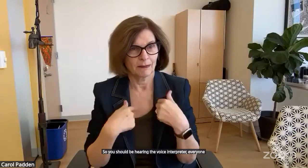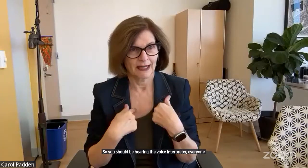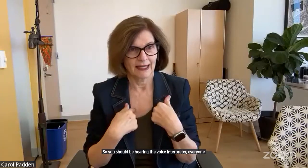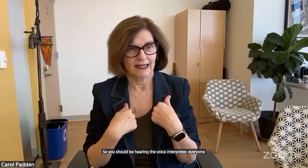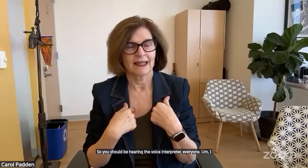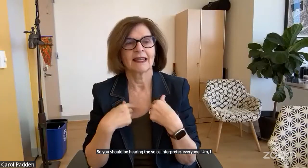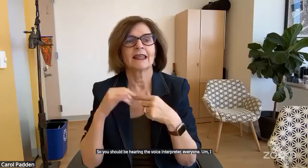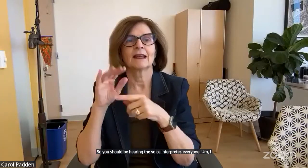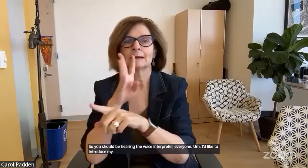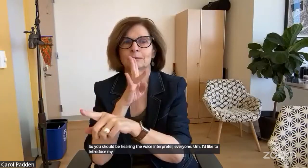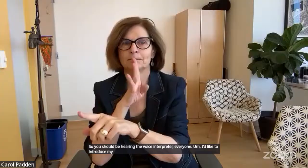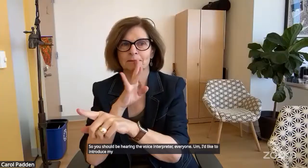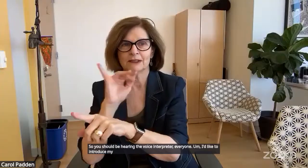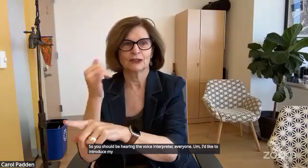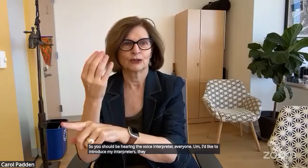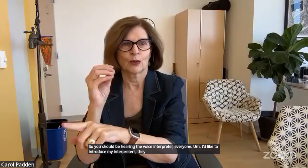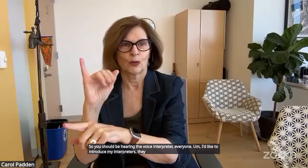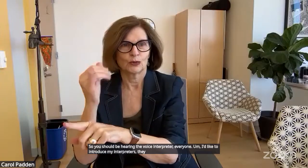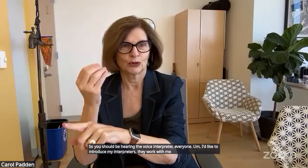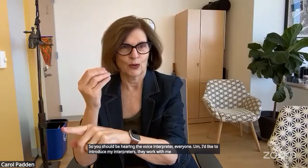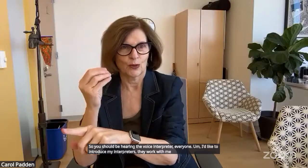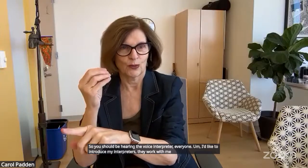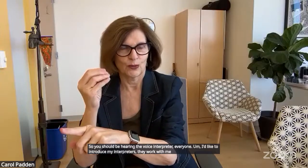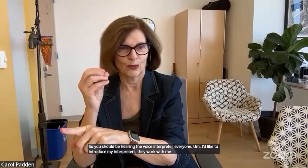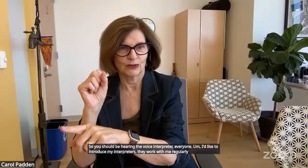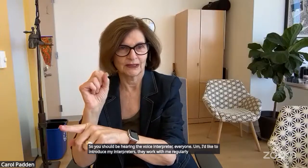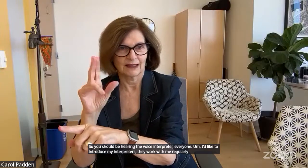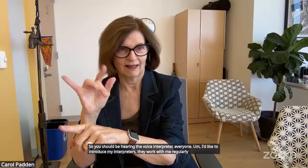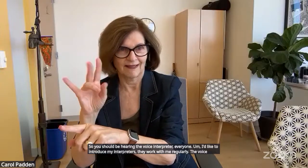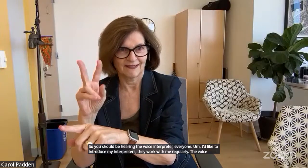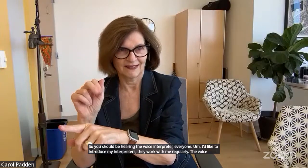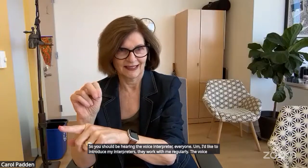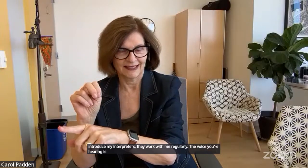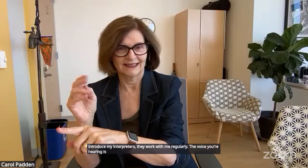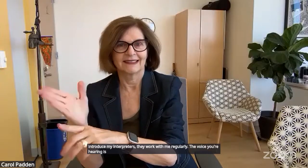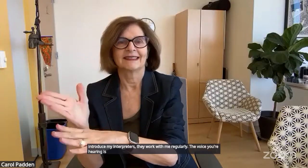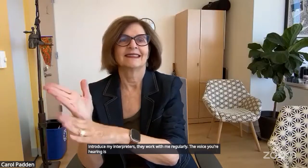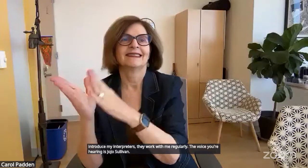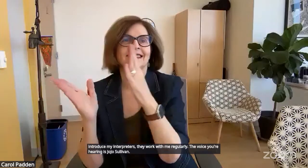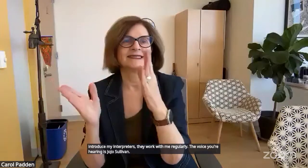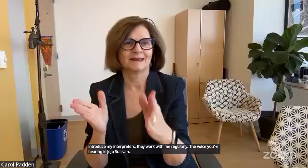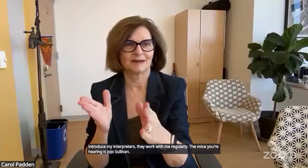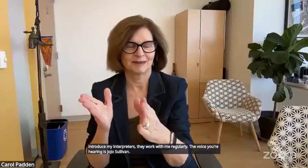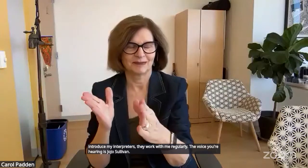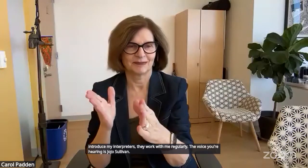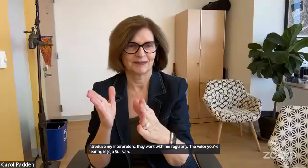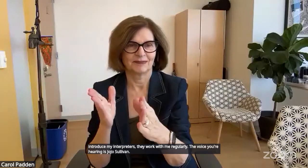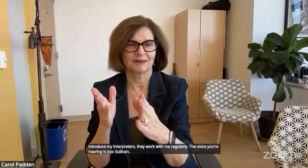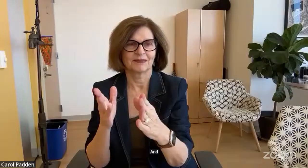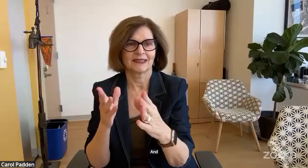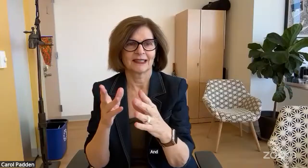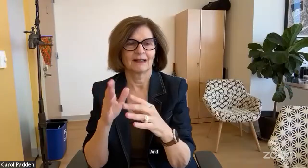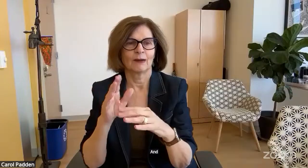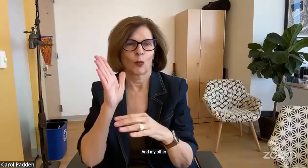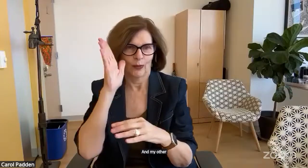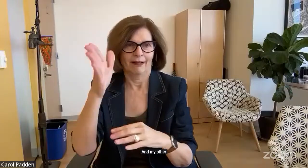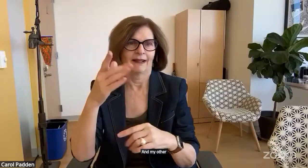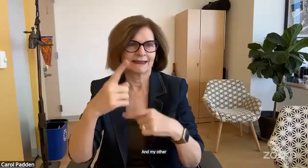to introduce my interpreters. They work with me regularly. The voice you're hearing is JoJo Sullivan. And my other interpreter, who's